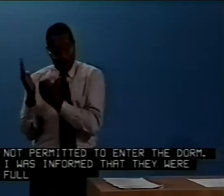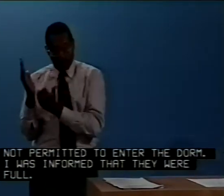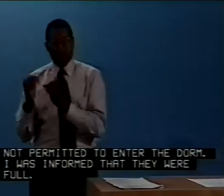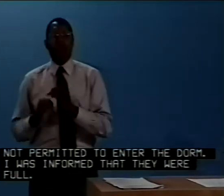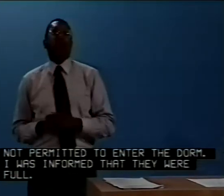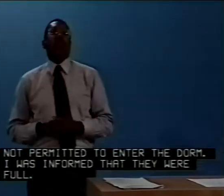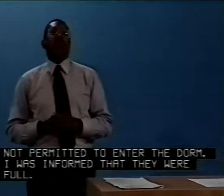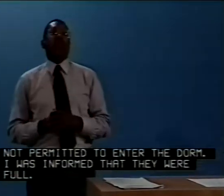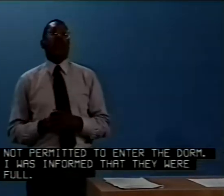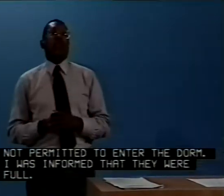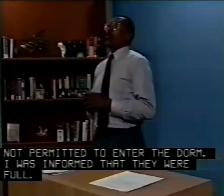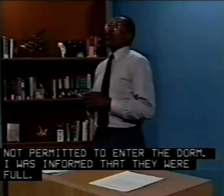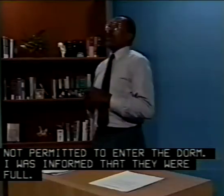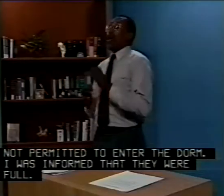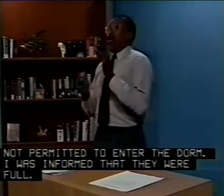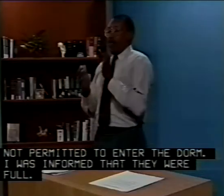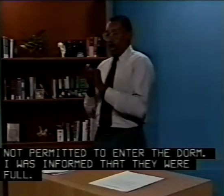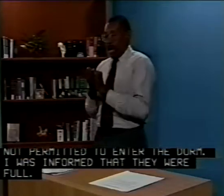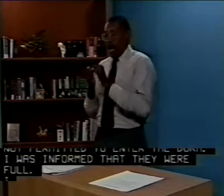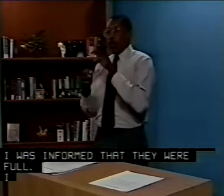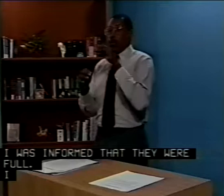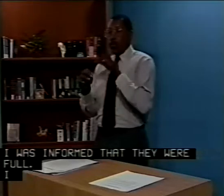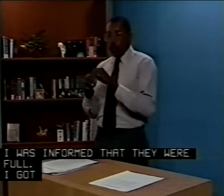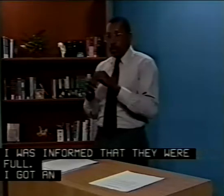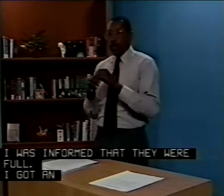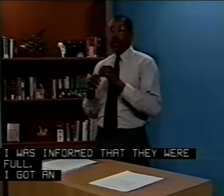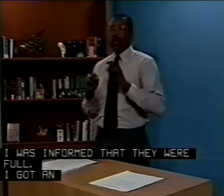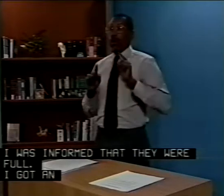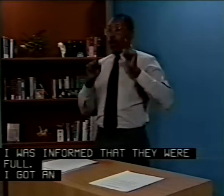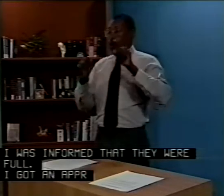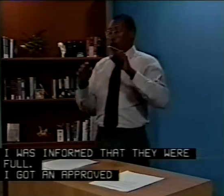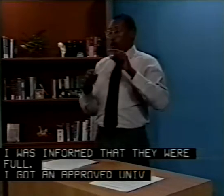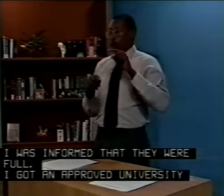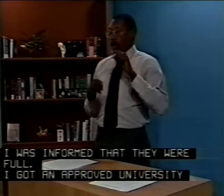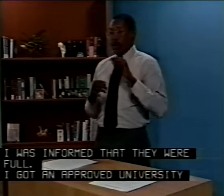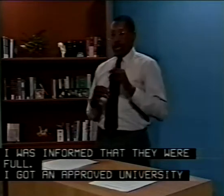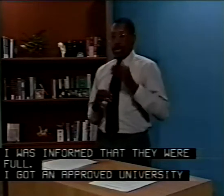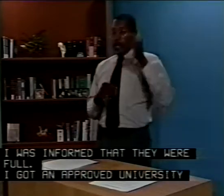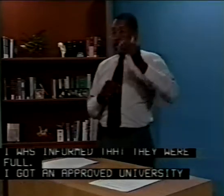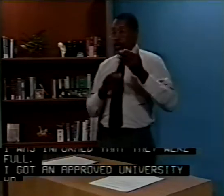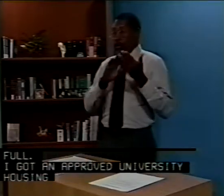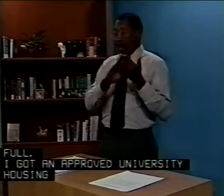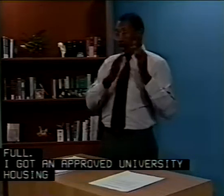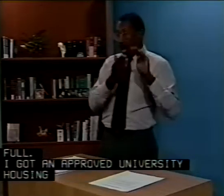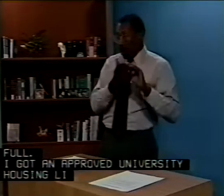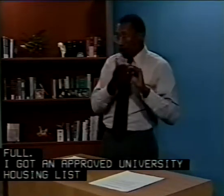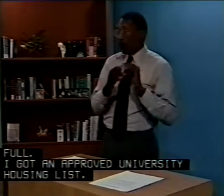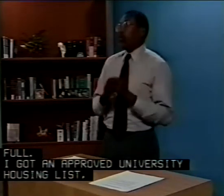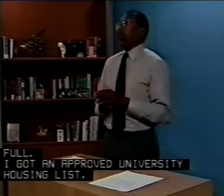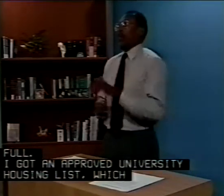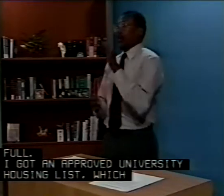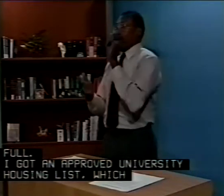I got an approved university housing list, which included going to a neighboring town